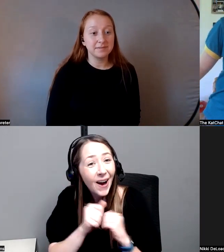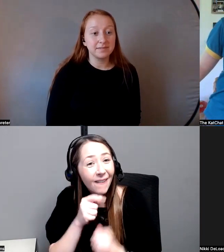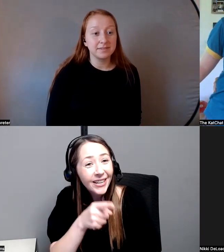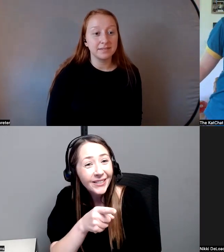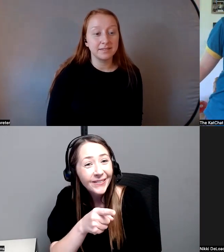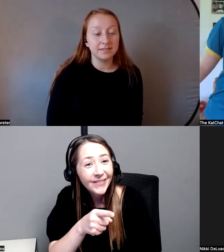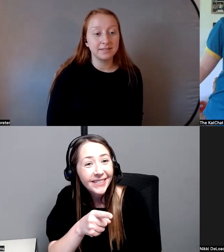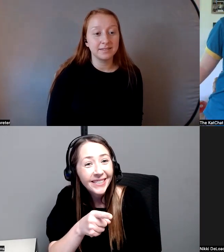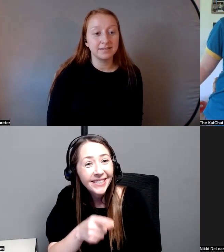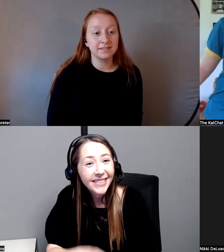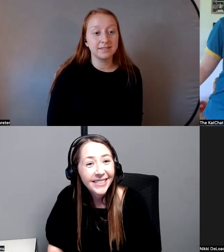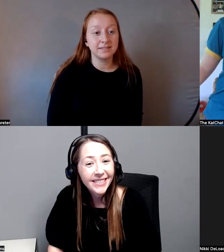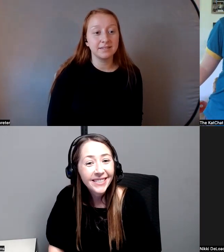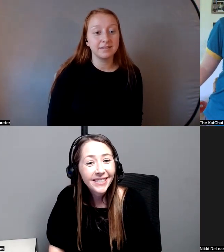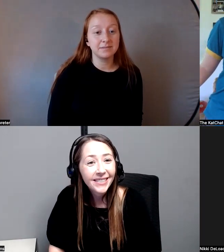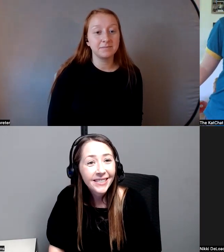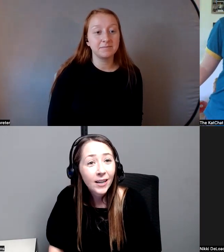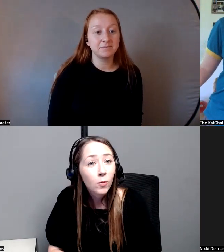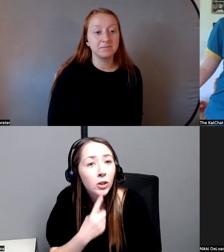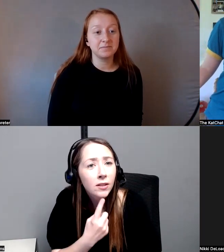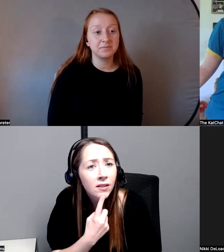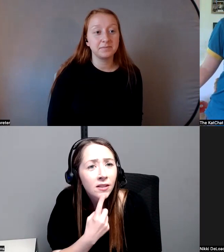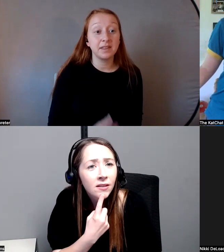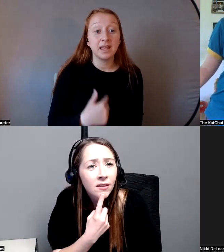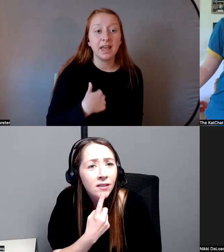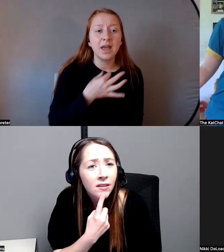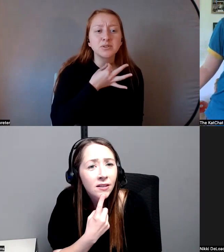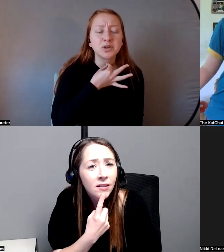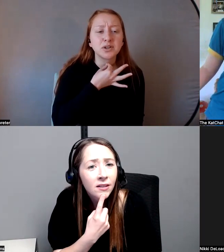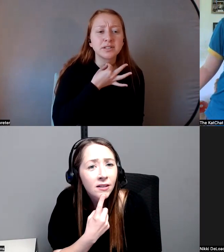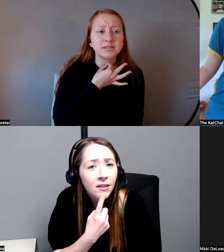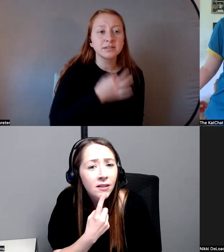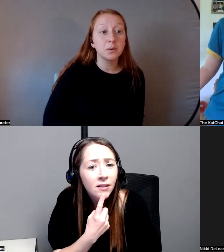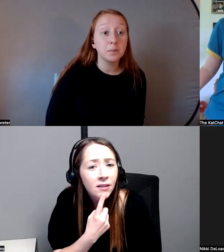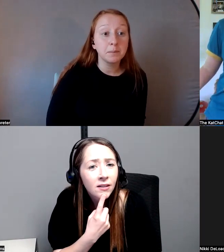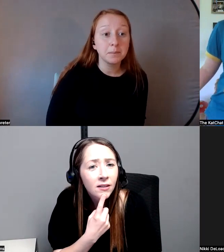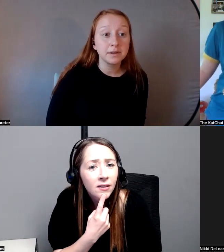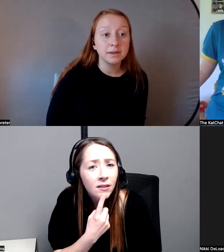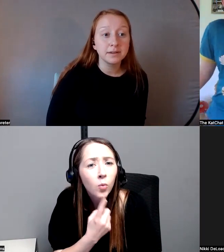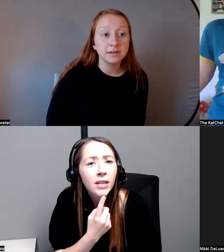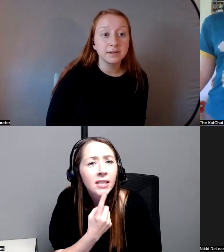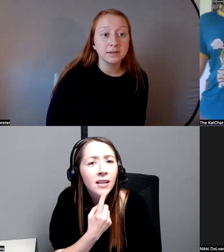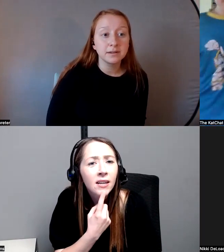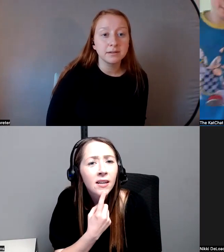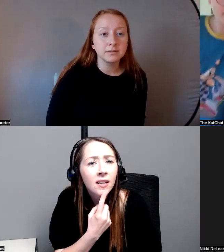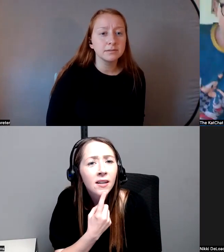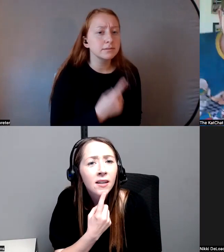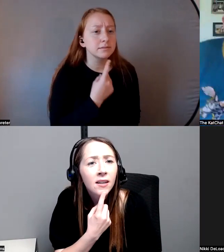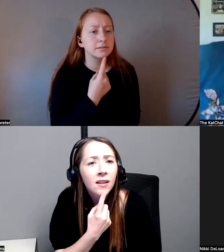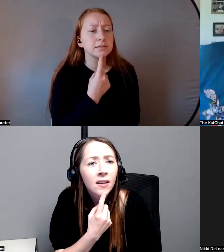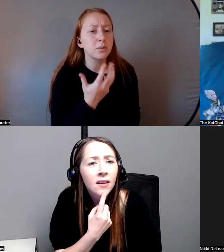are ya? What's that? I was wondering if you had a couple. What did he say? What was did you think? A couple of